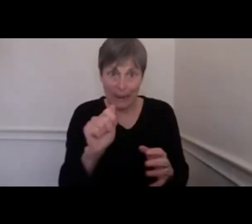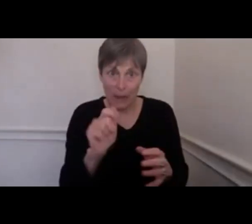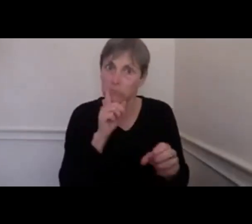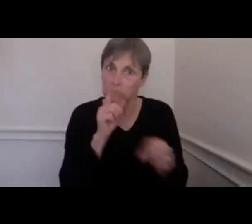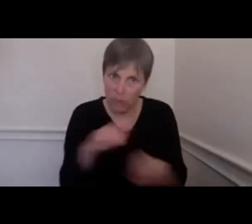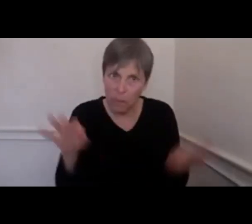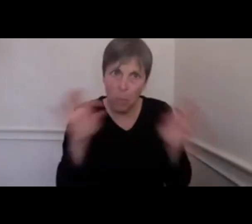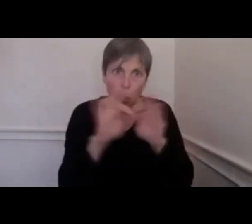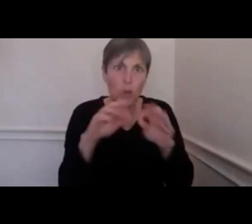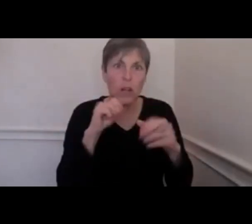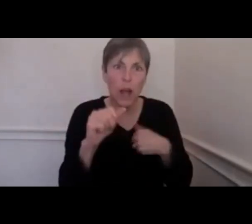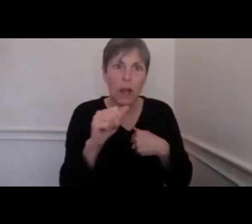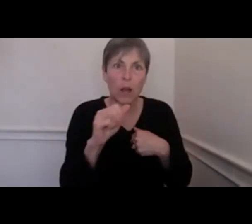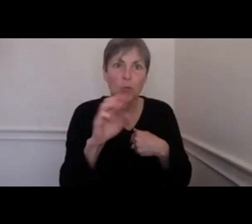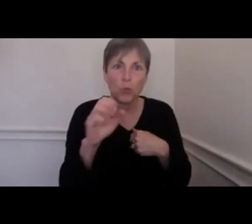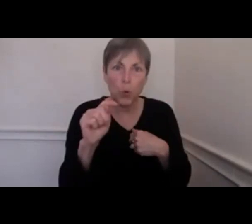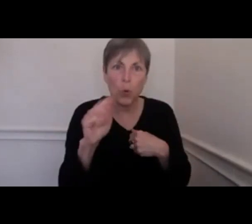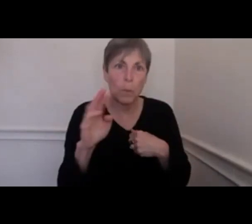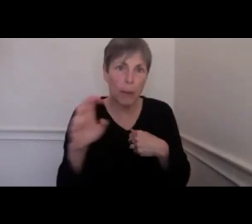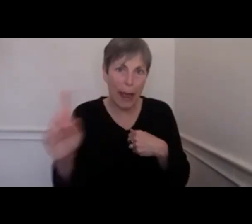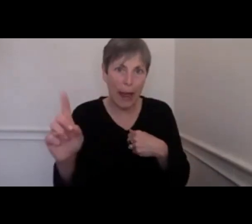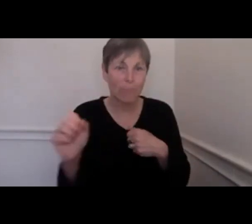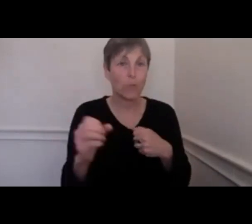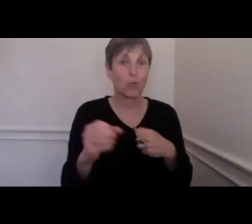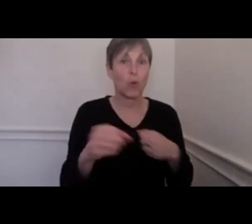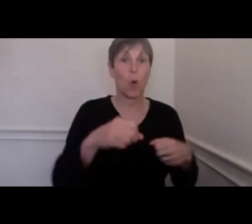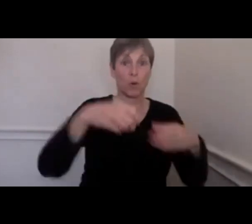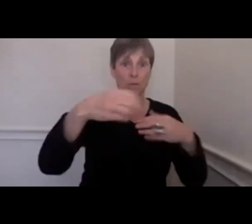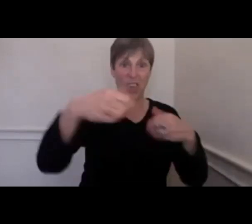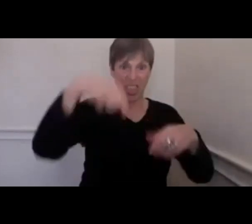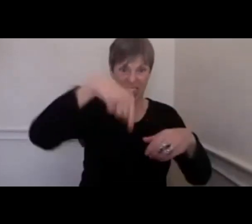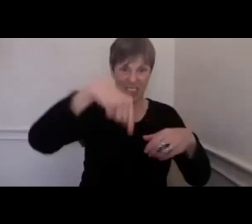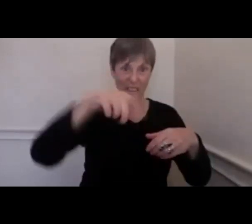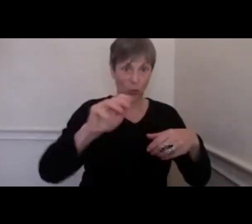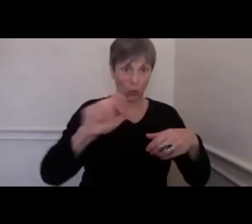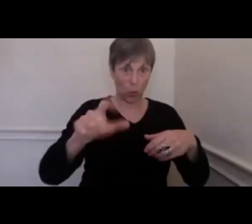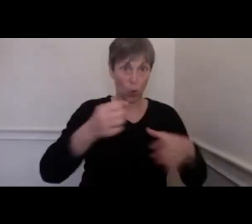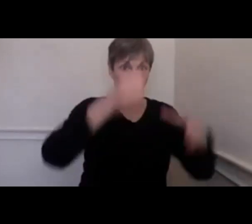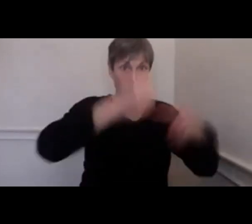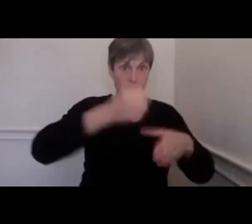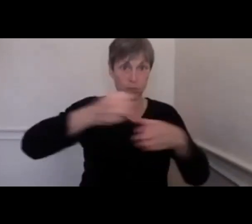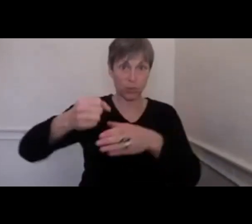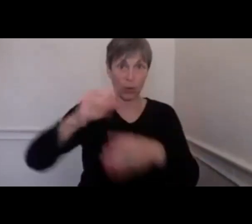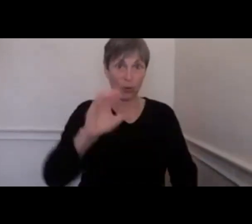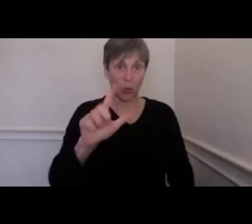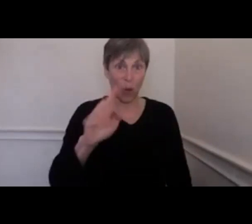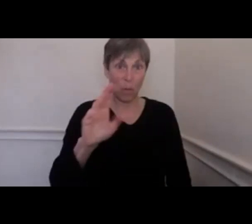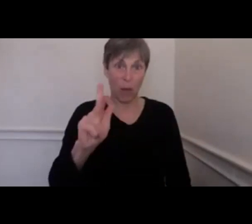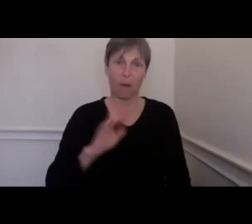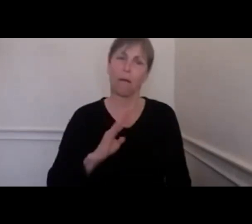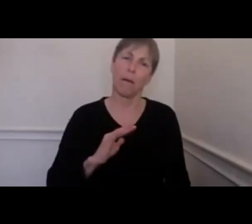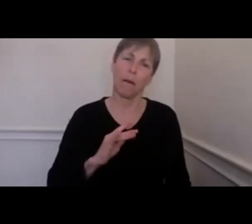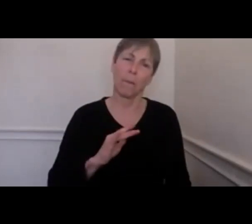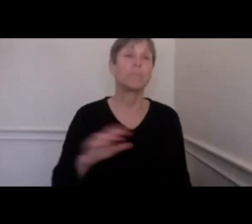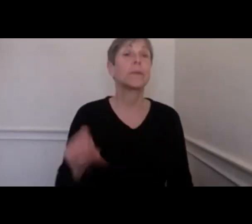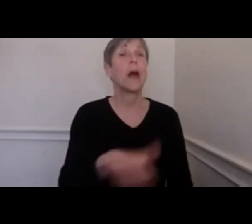growing in these beautiful soil blocks is so much the key. There are also mini blocks, which are awesome